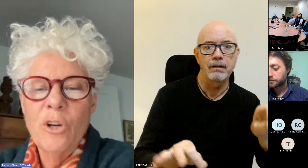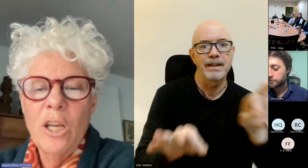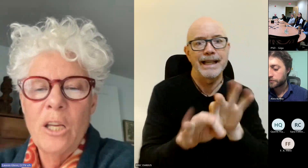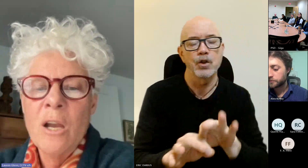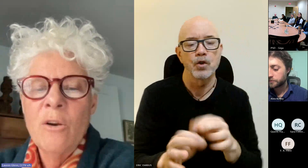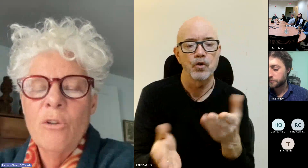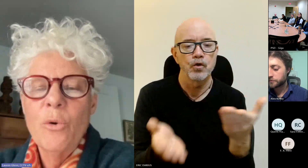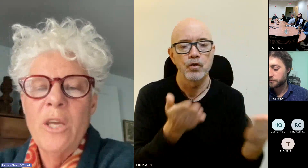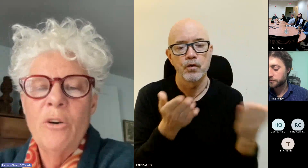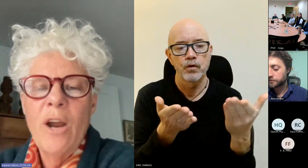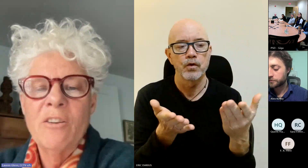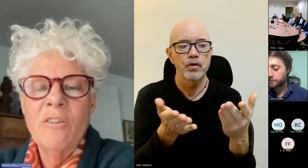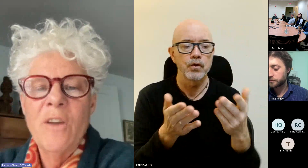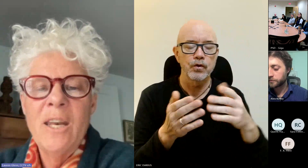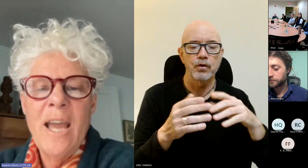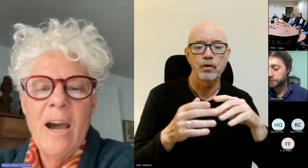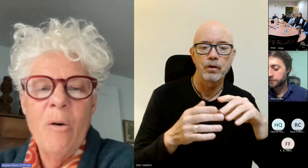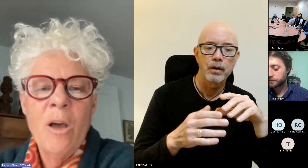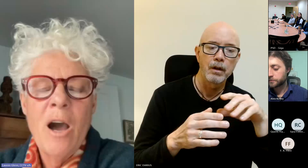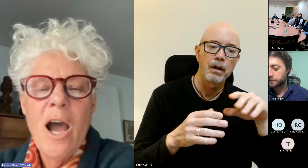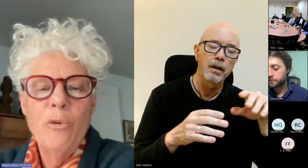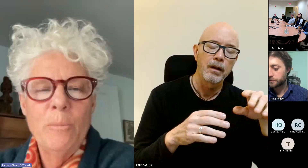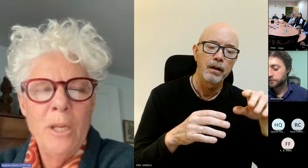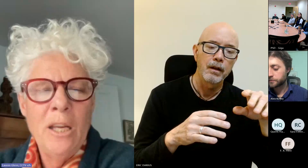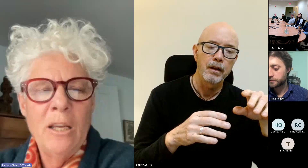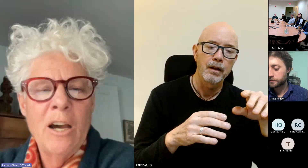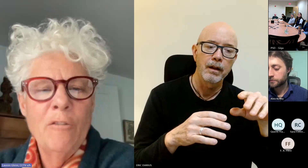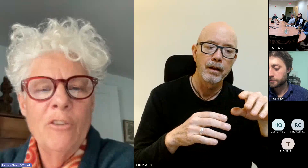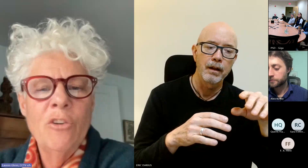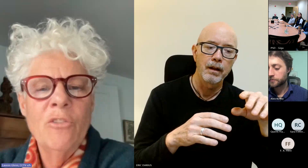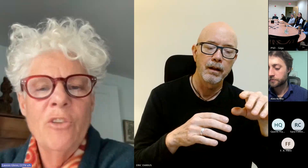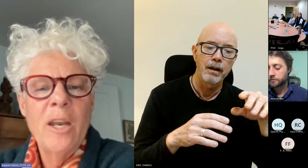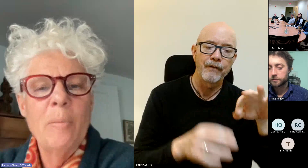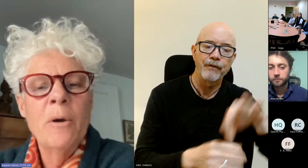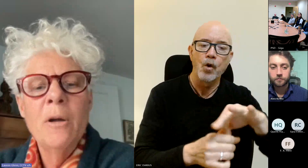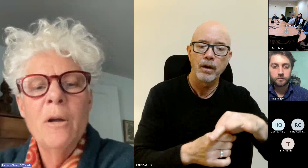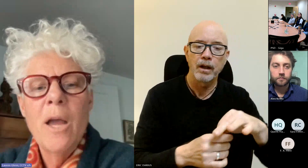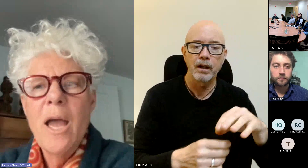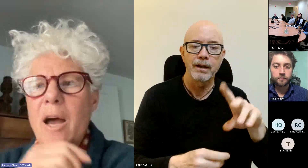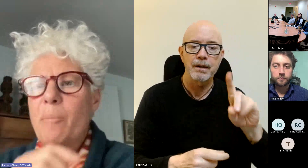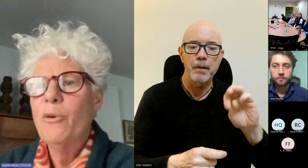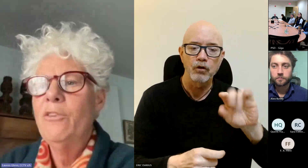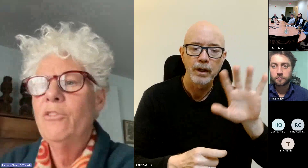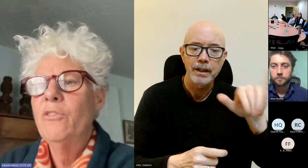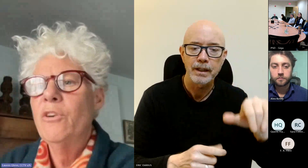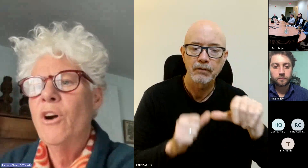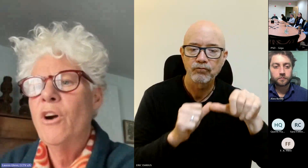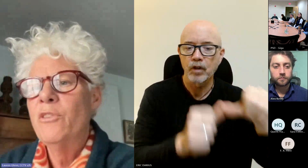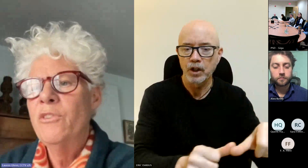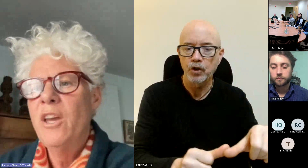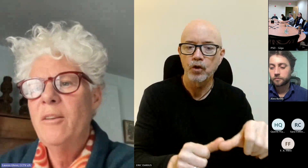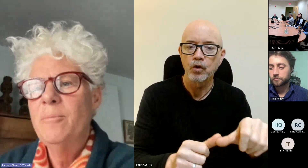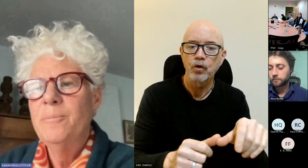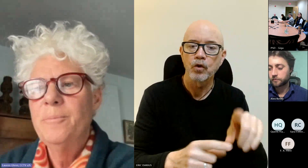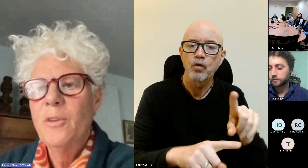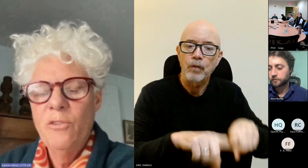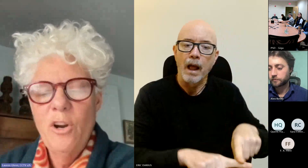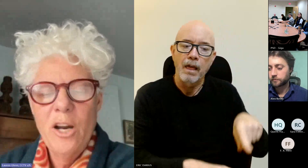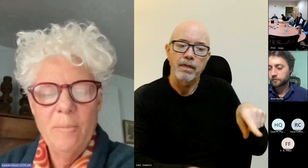democracy turning through interactive and now hybrid meeting coverage, setup, and operations across the